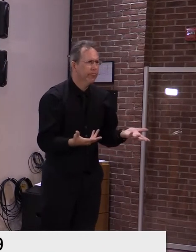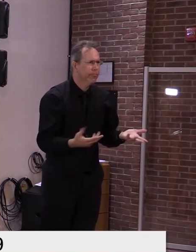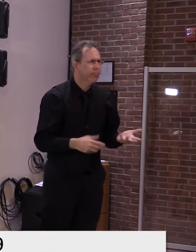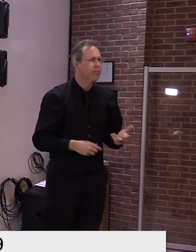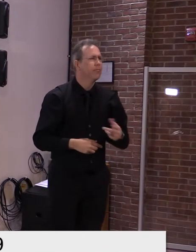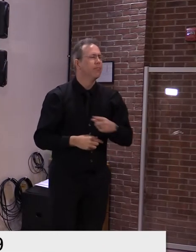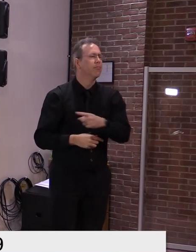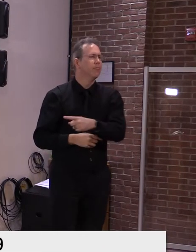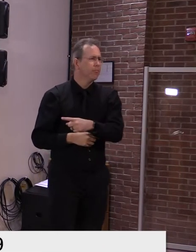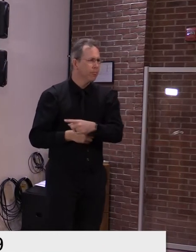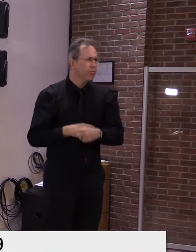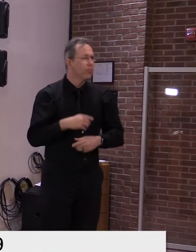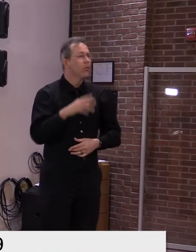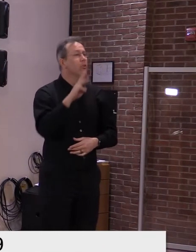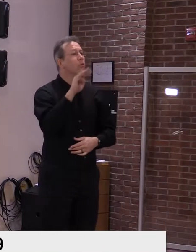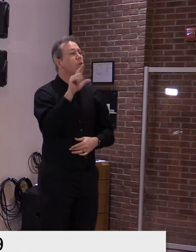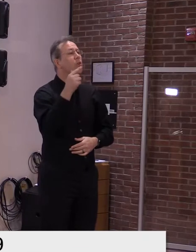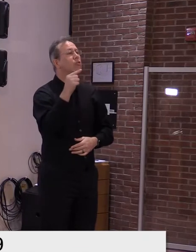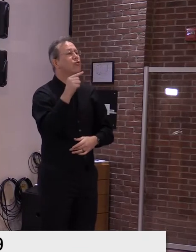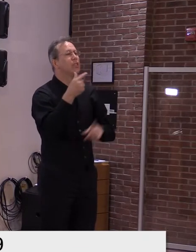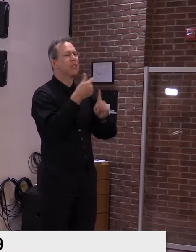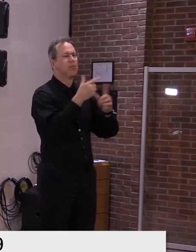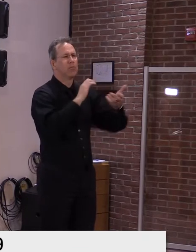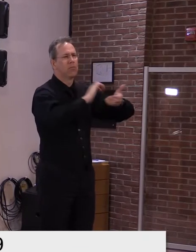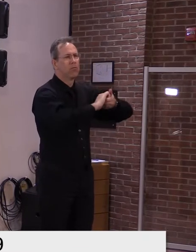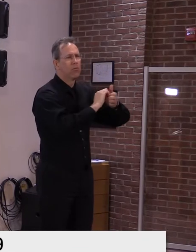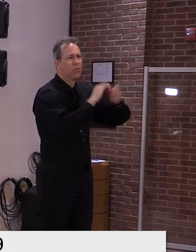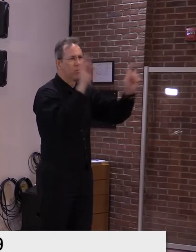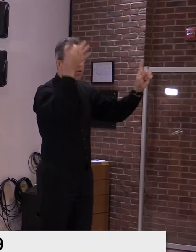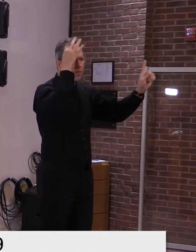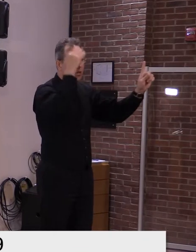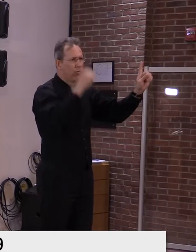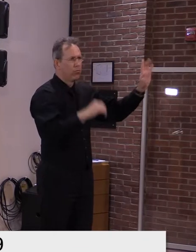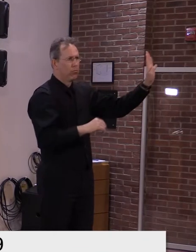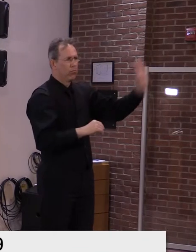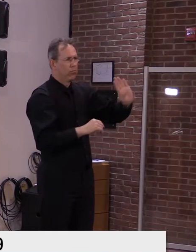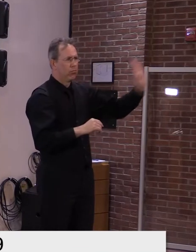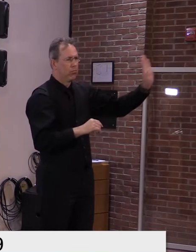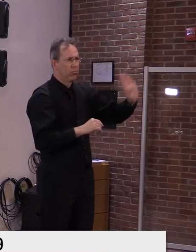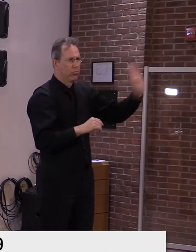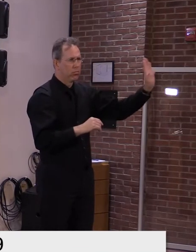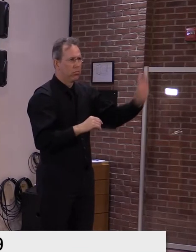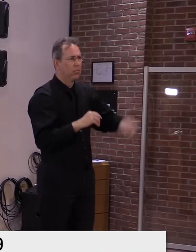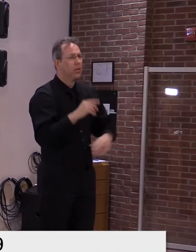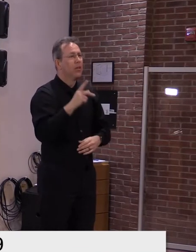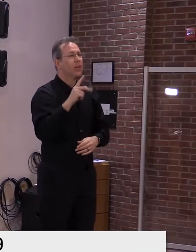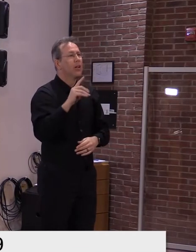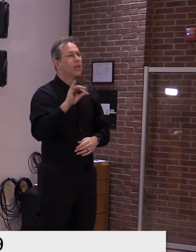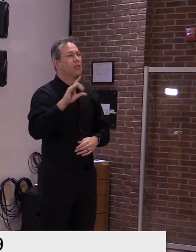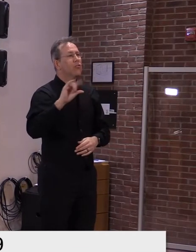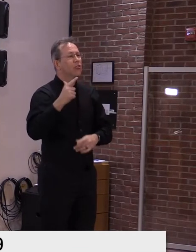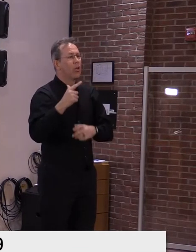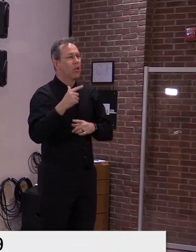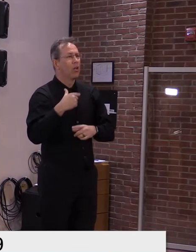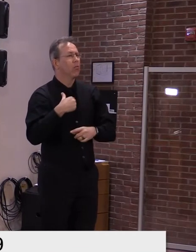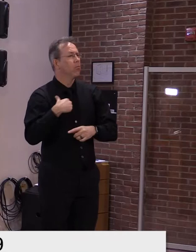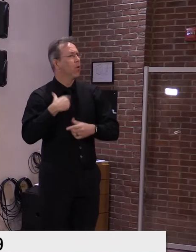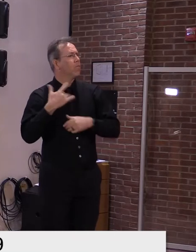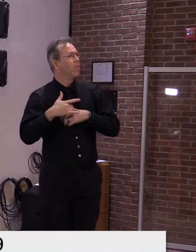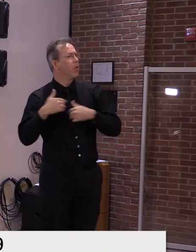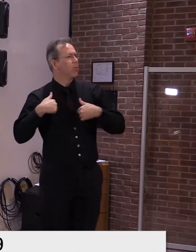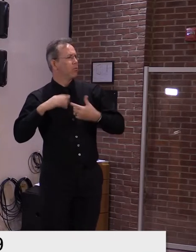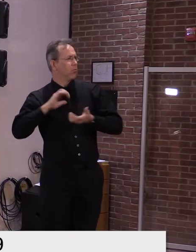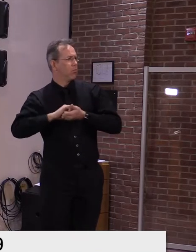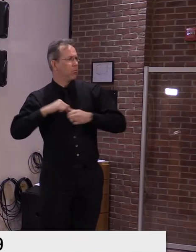does have slots. Now, we allocate every week to Kinney's in terms of what their allocation is for the